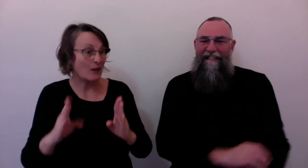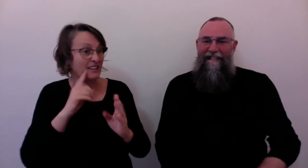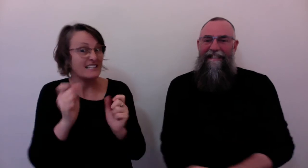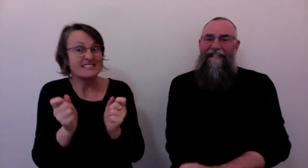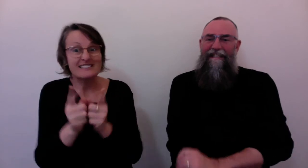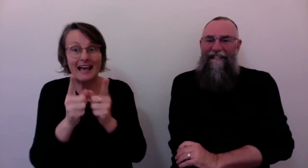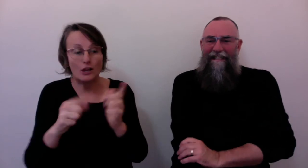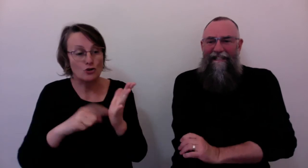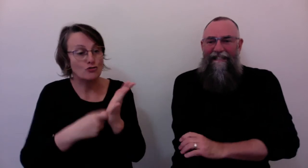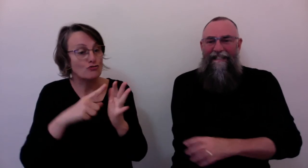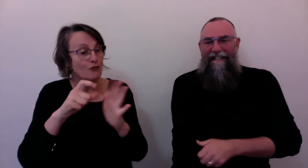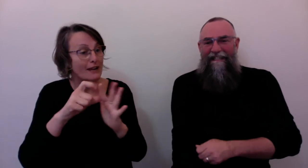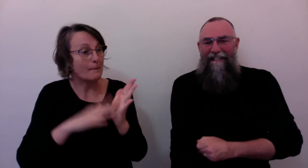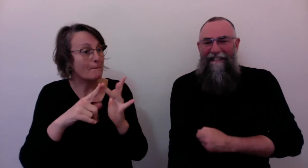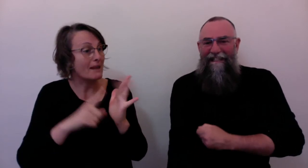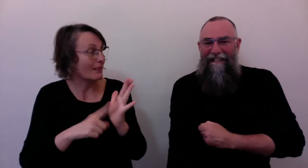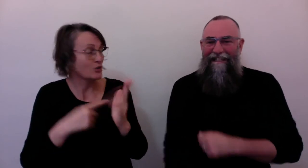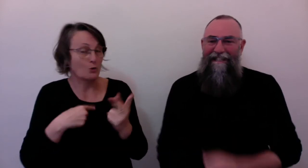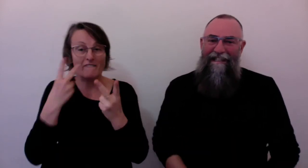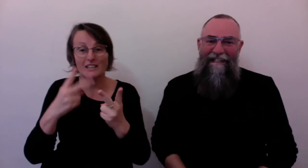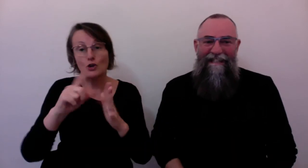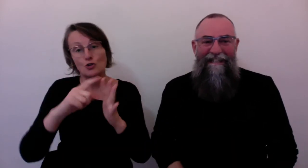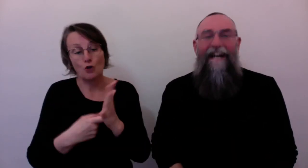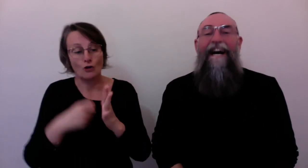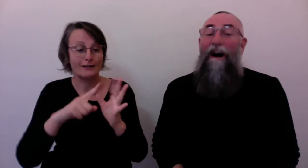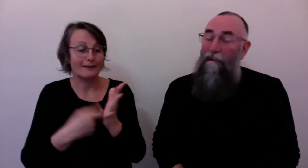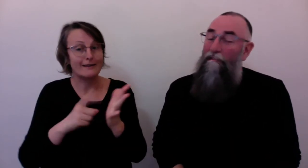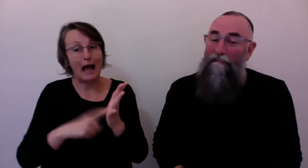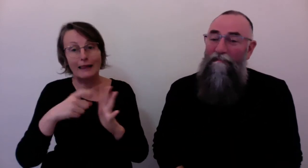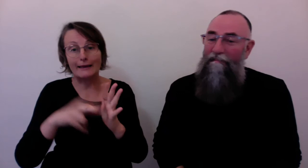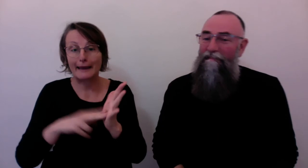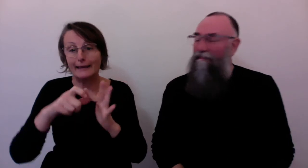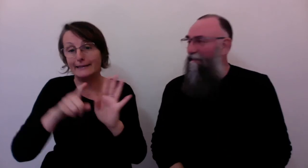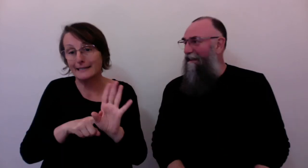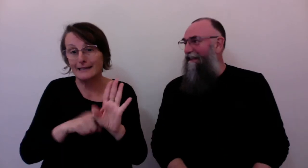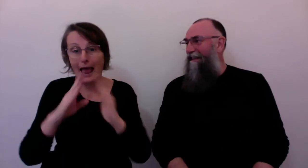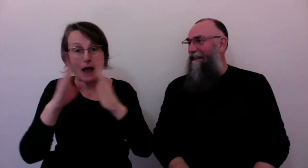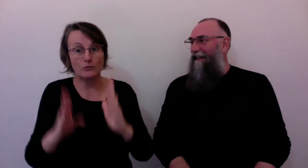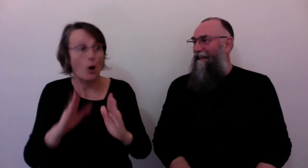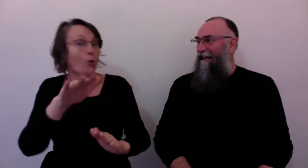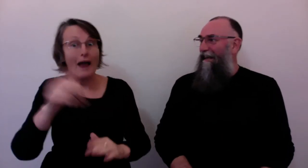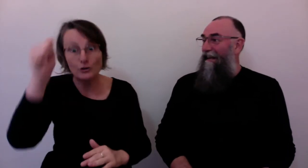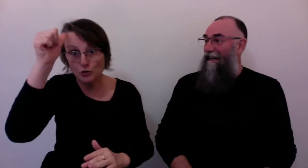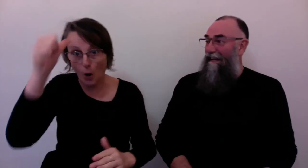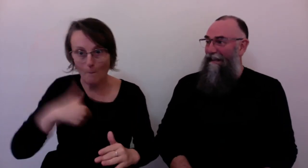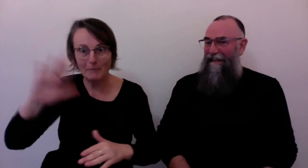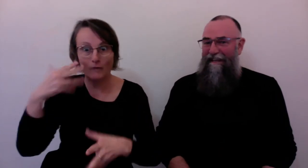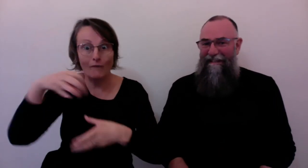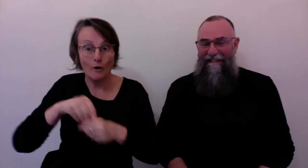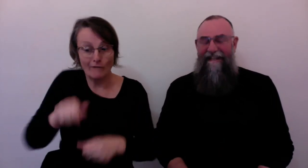So I went to Dr. Carl Kennedy. I was very excited. Oh. Yeah. Do you know I was on Neighbours? Oh, sorry. Have you ever turned down